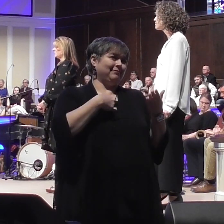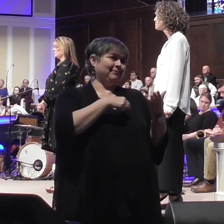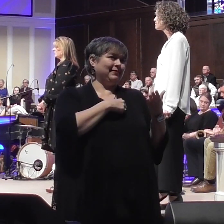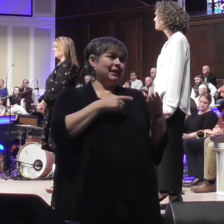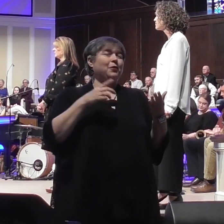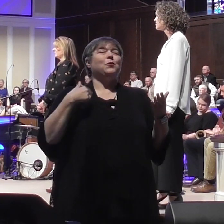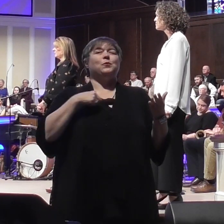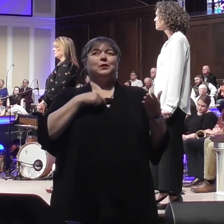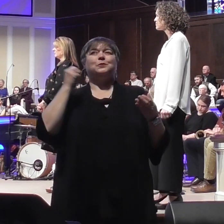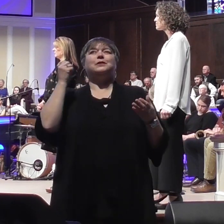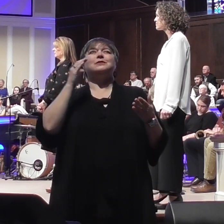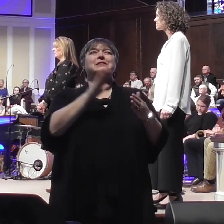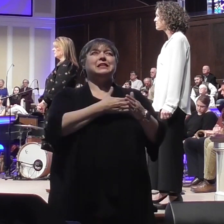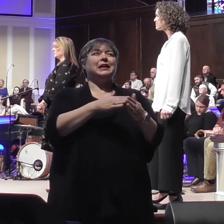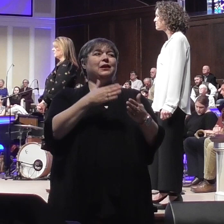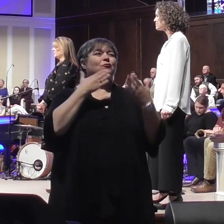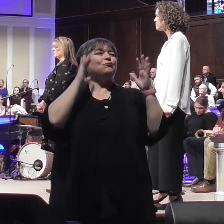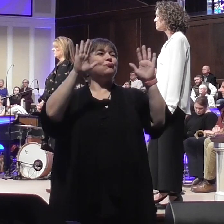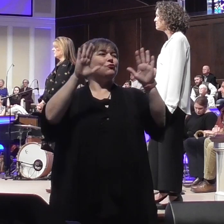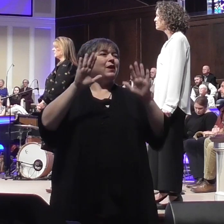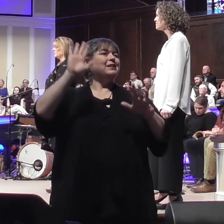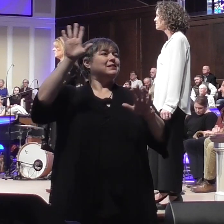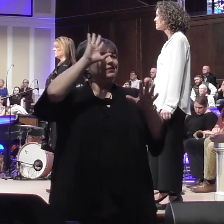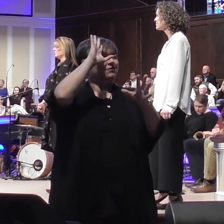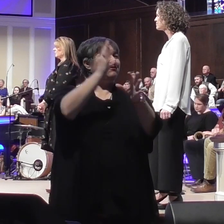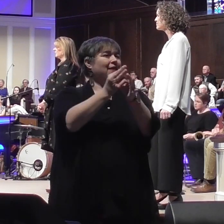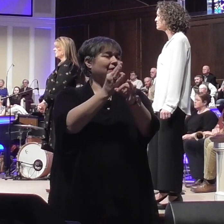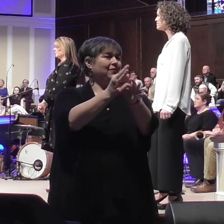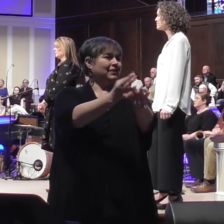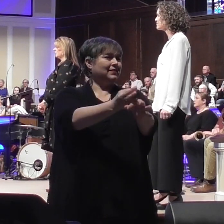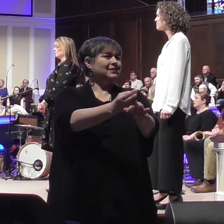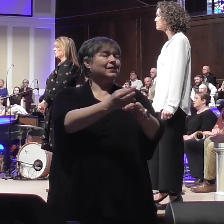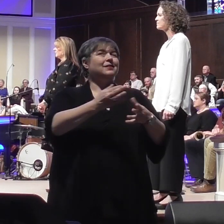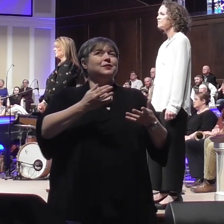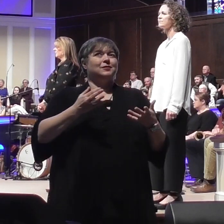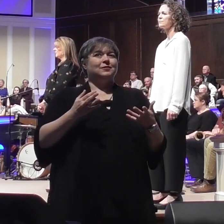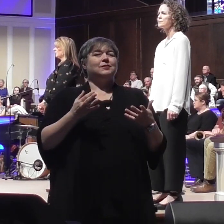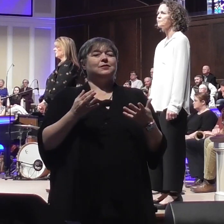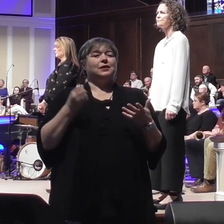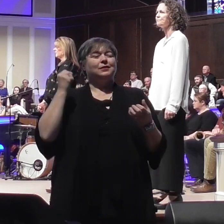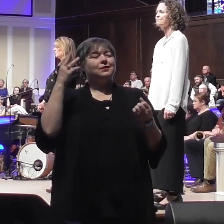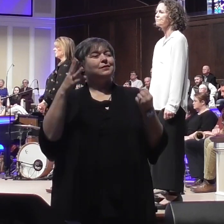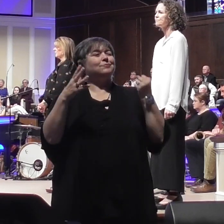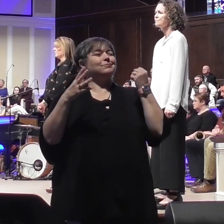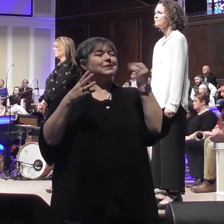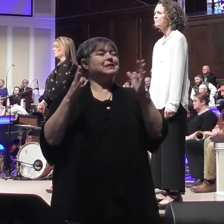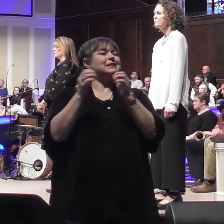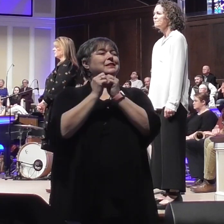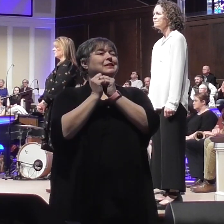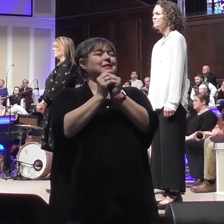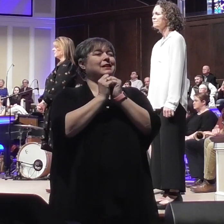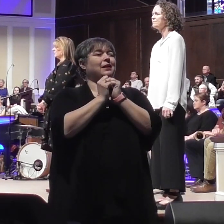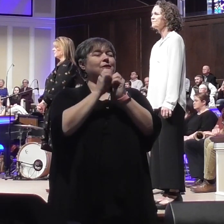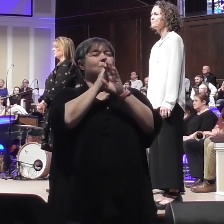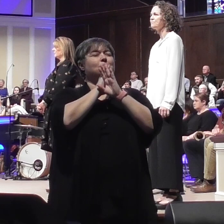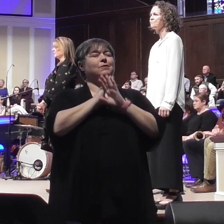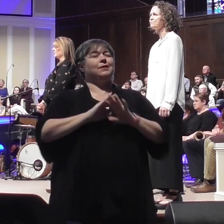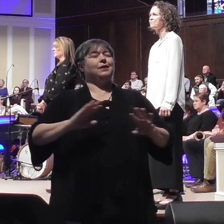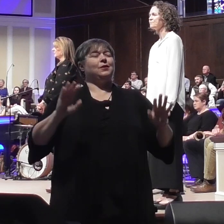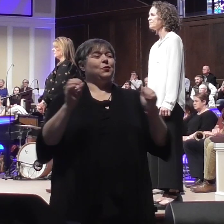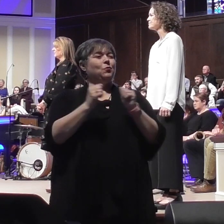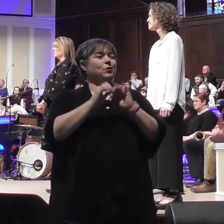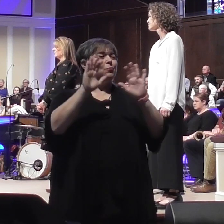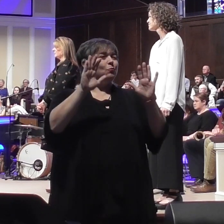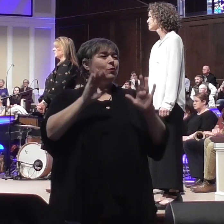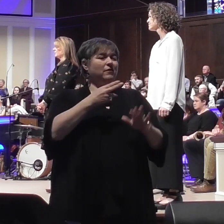Great is Thy Faithfulness, just really mostly your voices, very little instrumentation. And let's just fill this room with this great